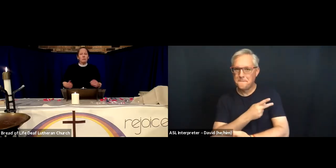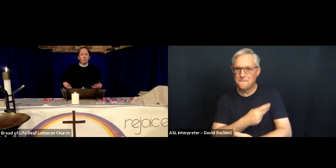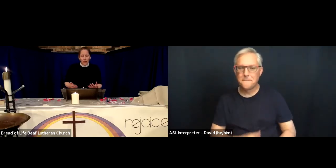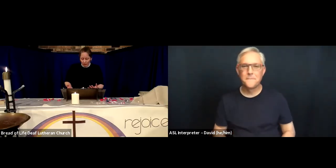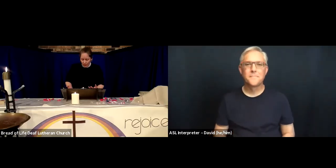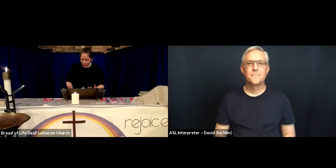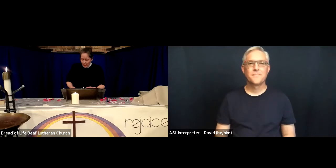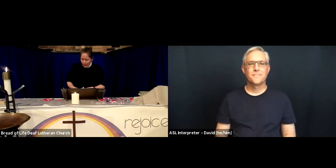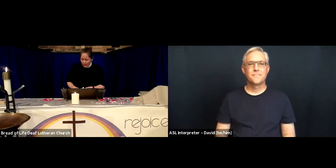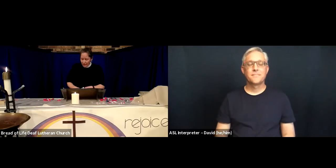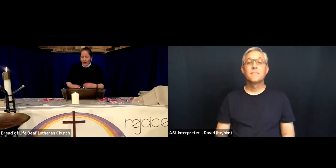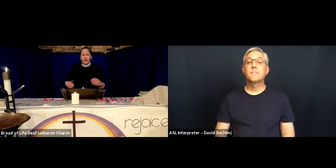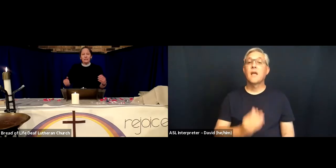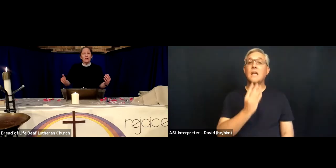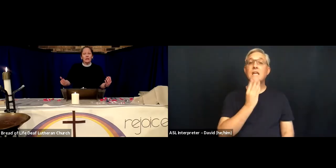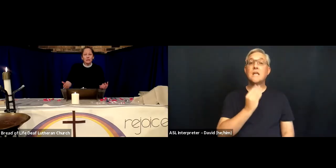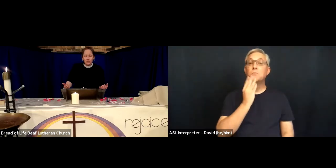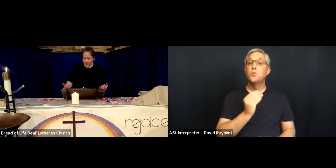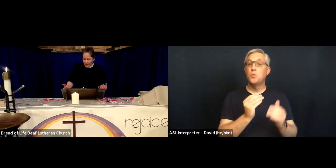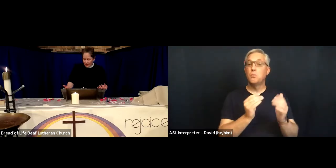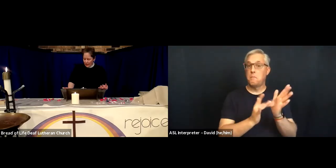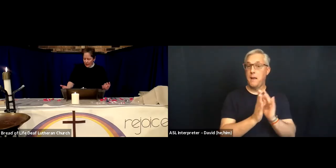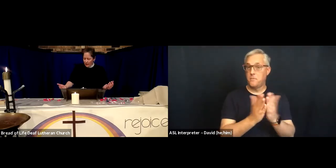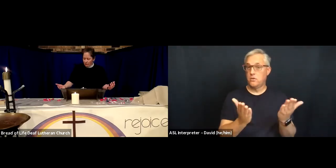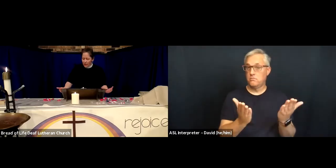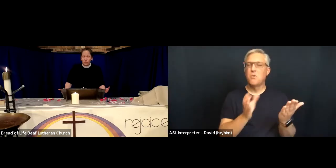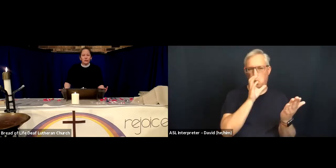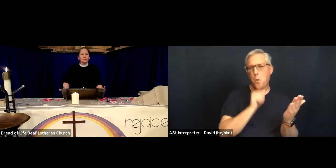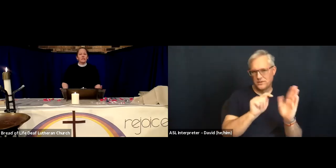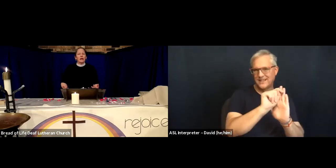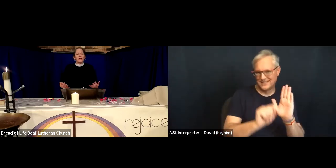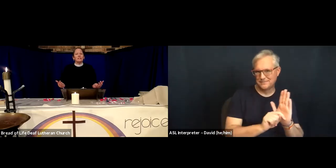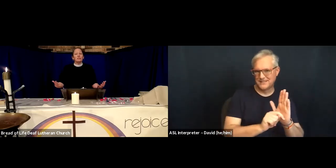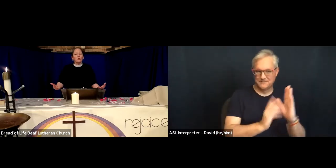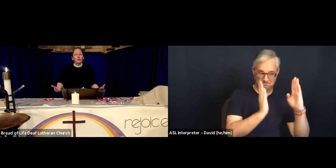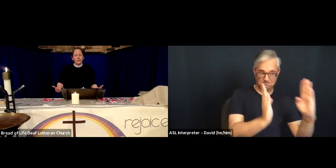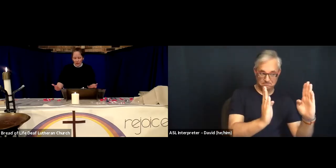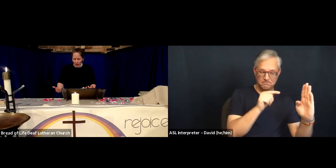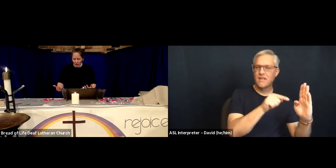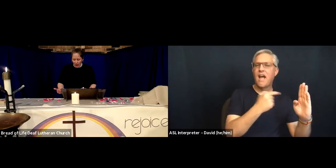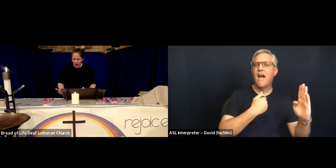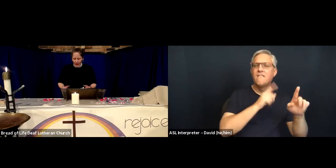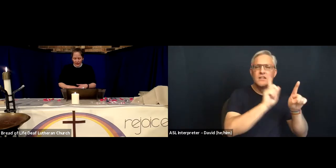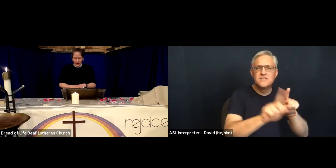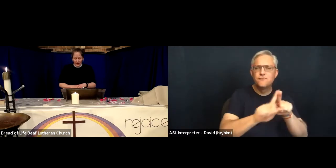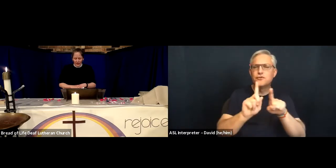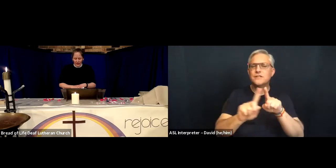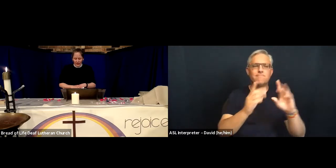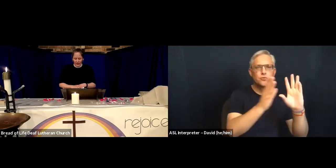The Hebrew Bible gives us glimpses and pictures and stories about